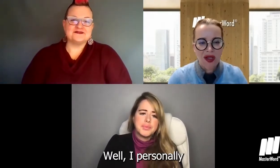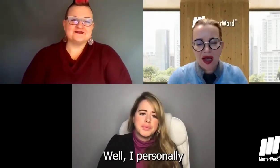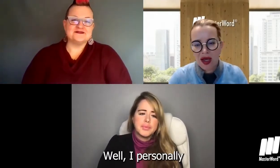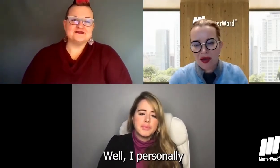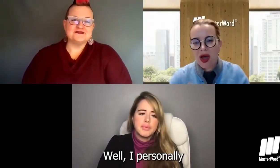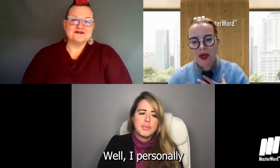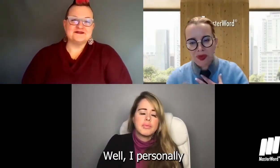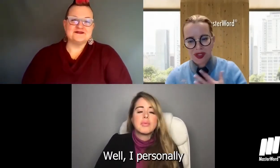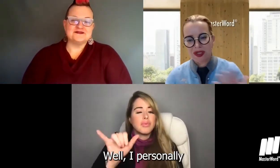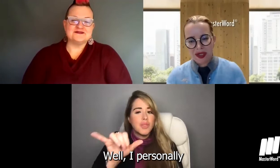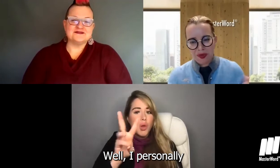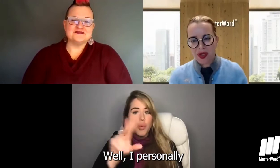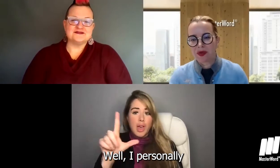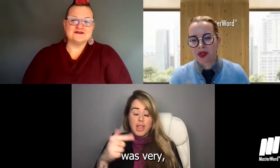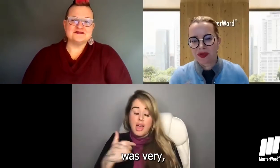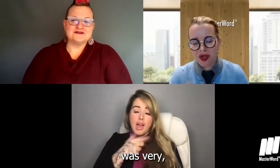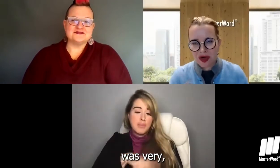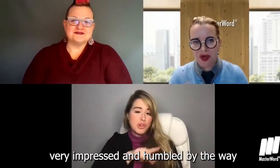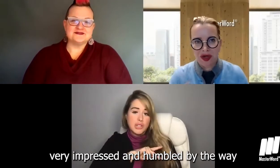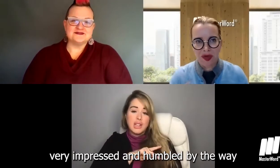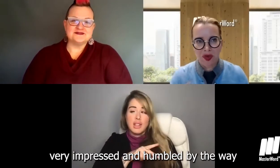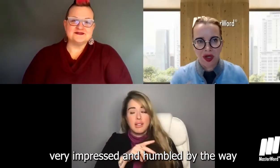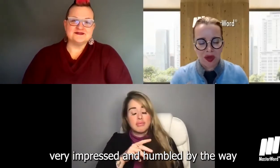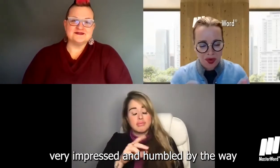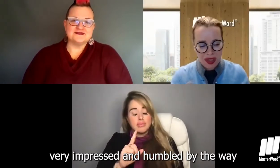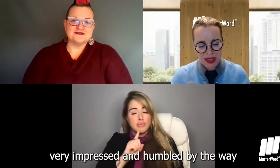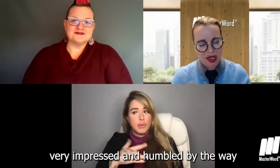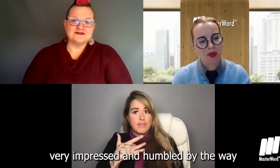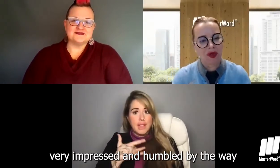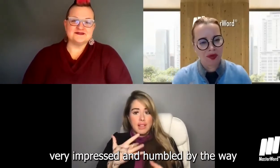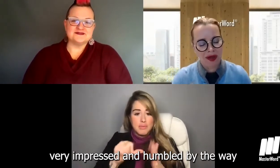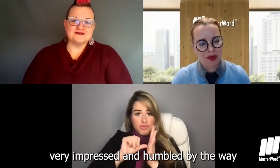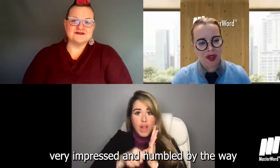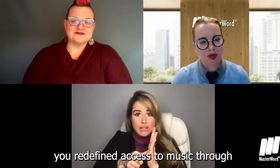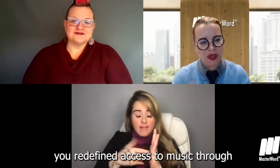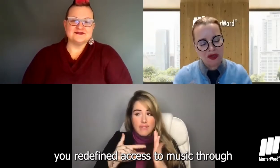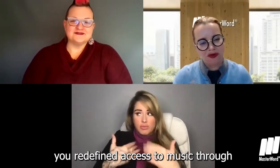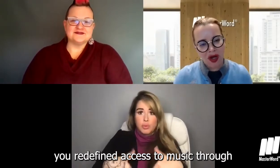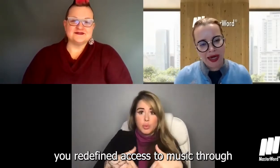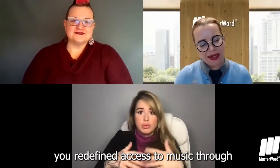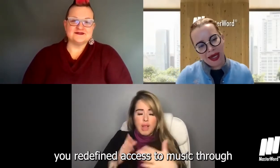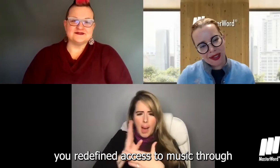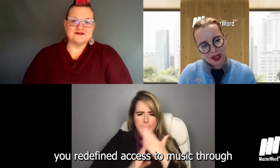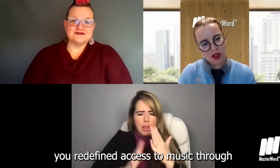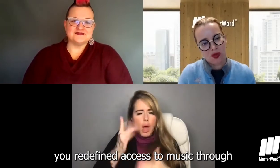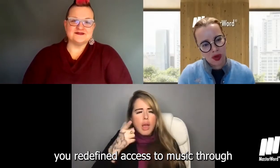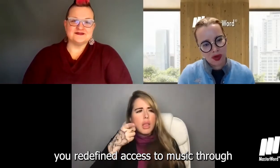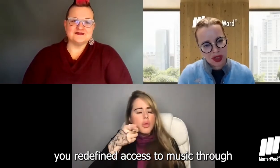Well, I personally was very, very impressed and humbled by the way you redefined access to music